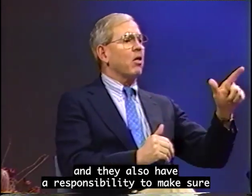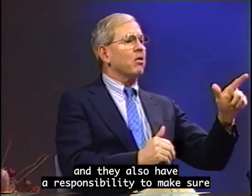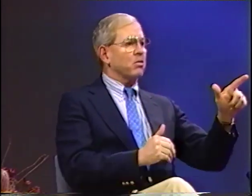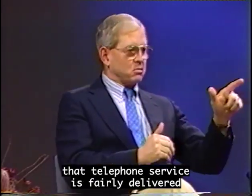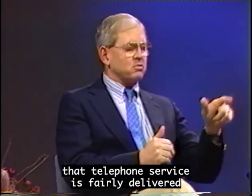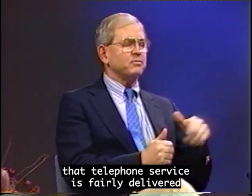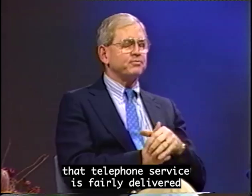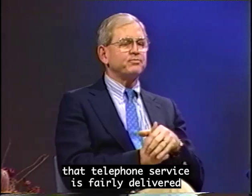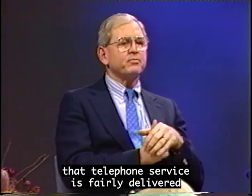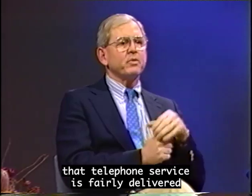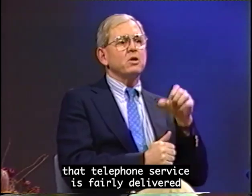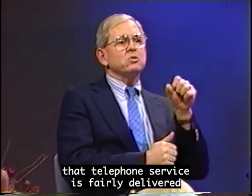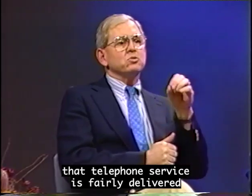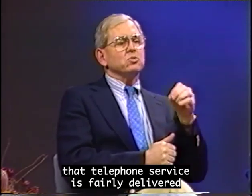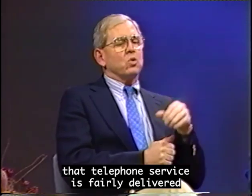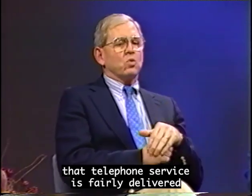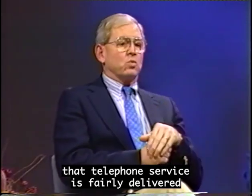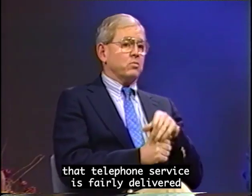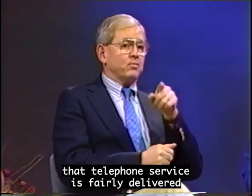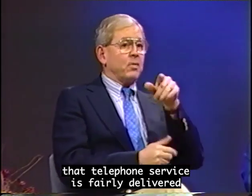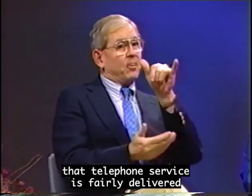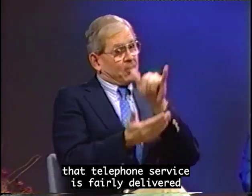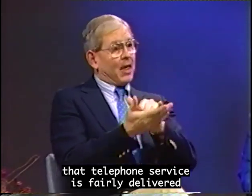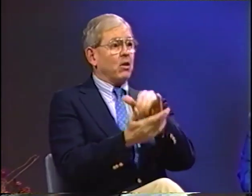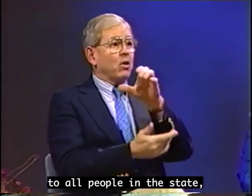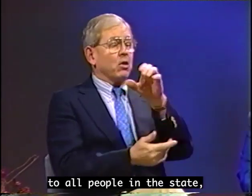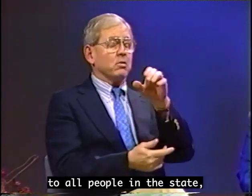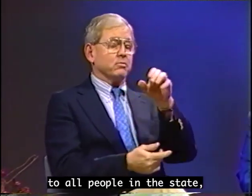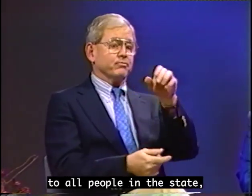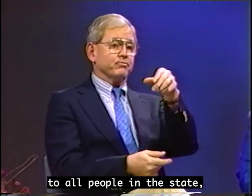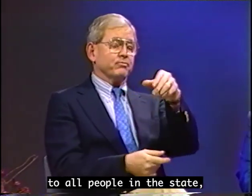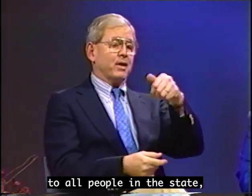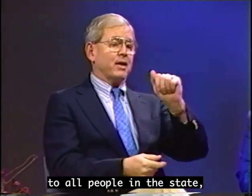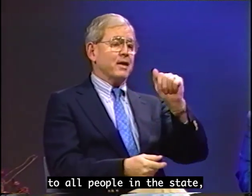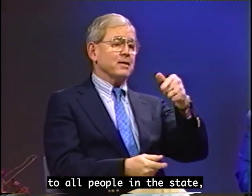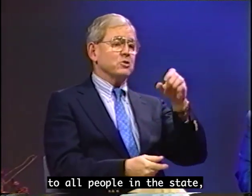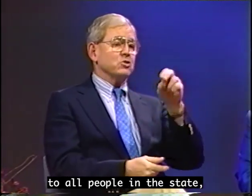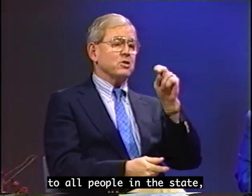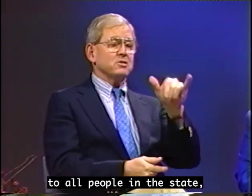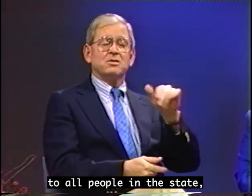make sure that telephone service is fairly delivered to all people in the state.